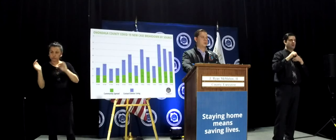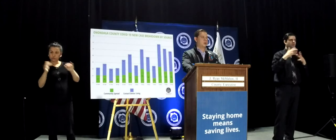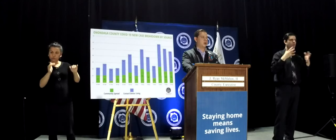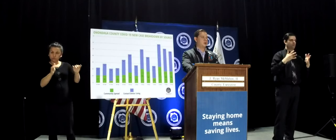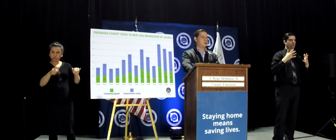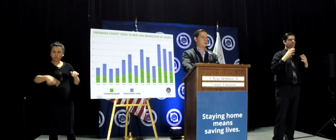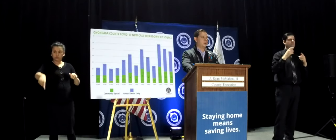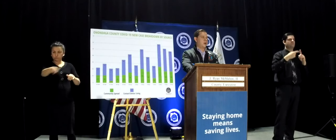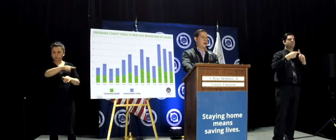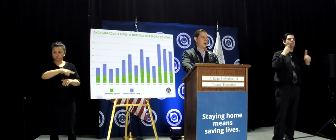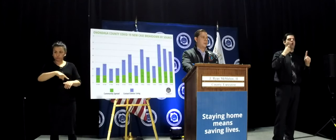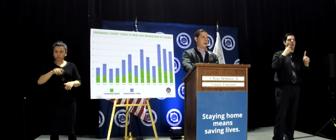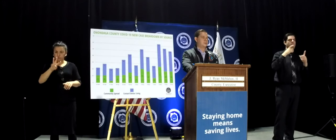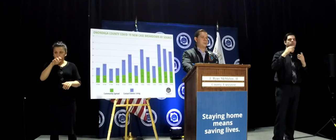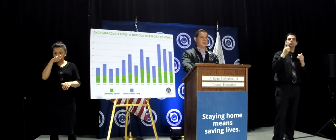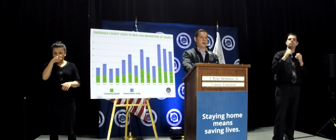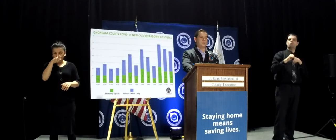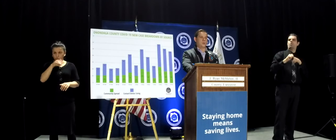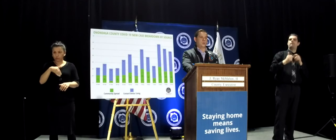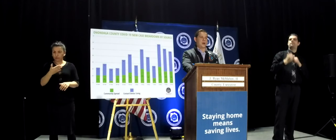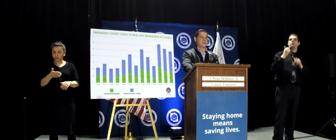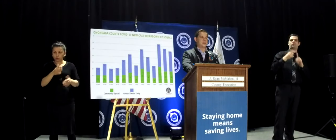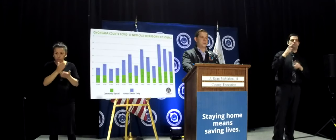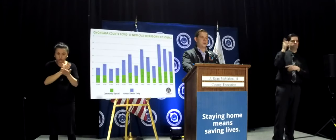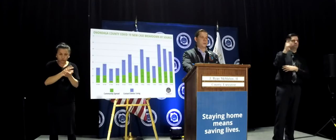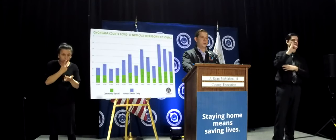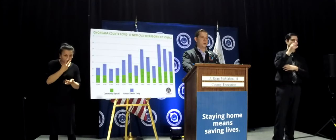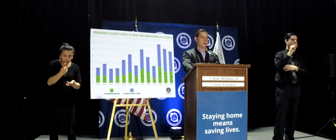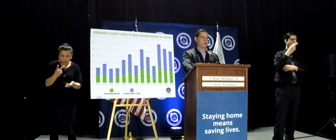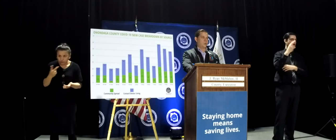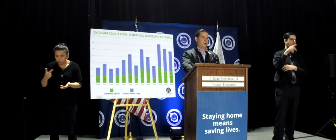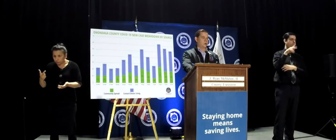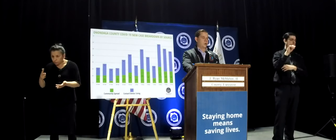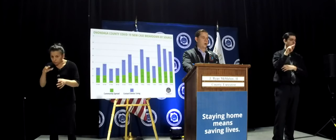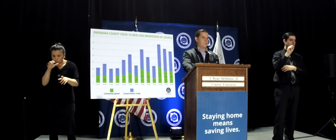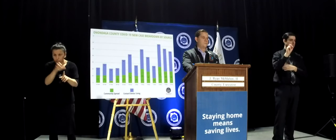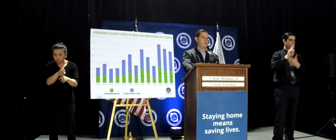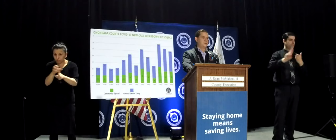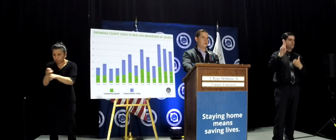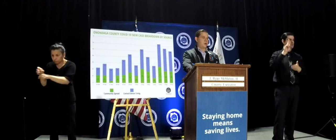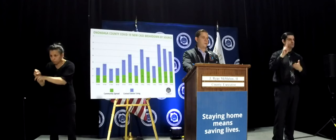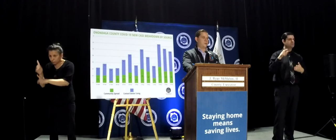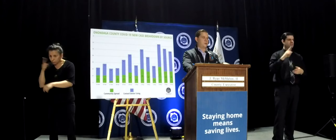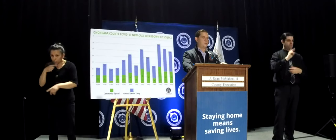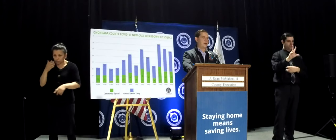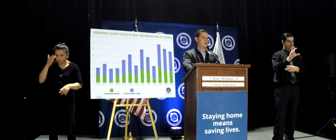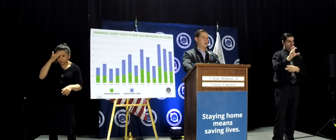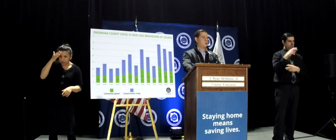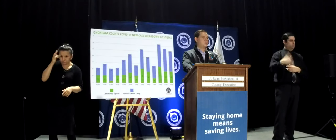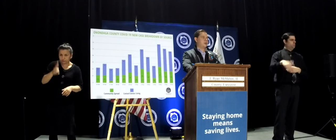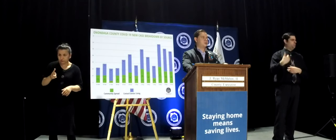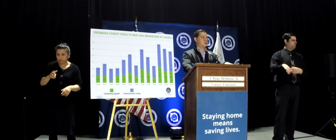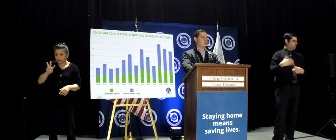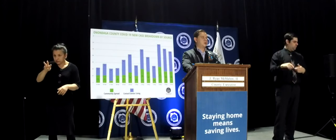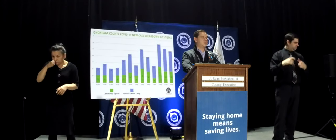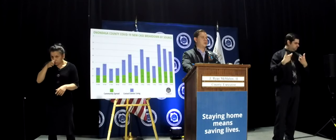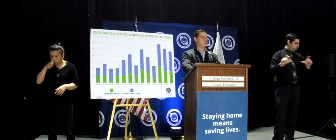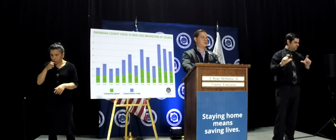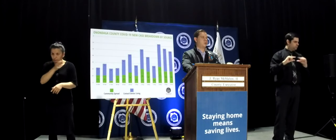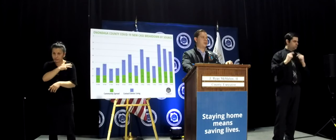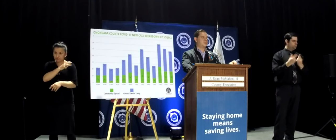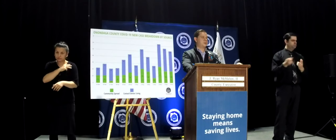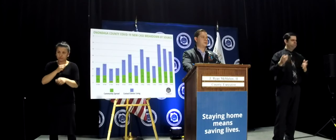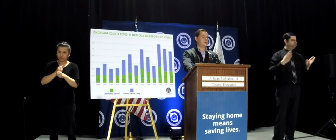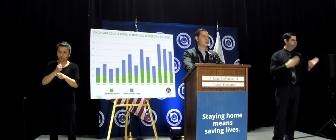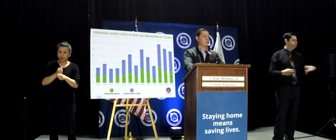happen, 300. That's a big number. Why is that a big number? We're beefing up for the event that we may do shared